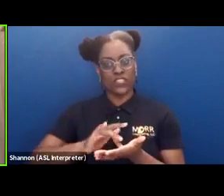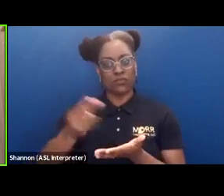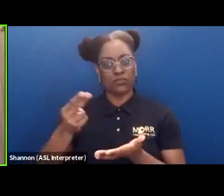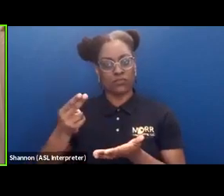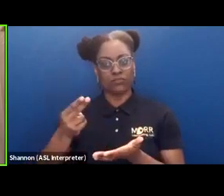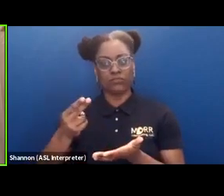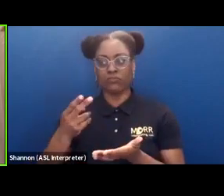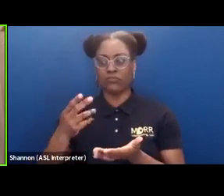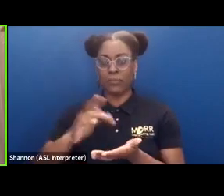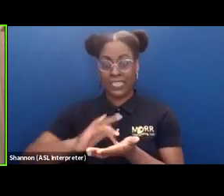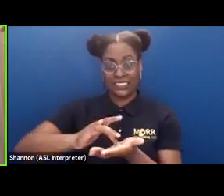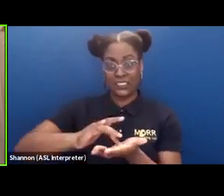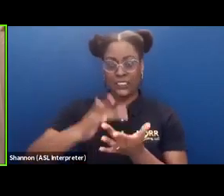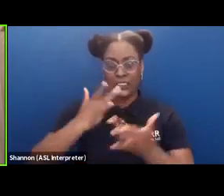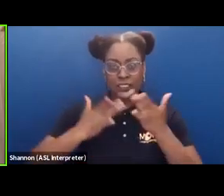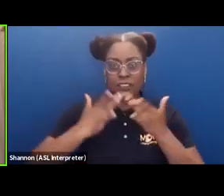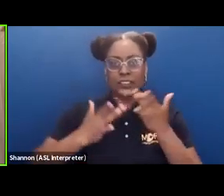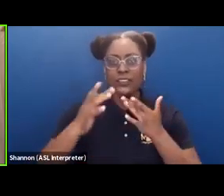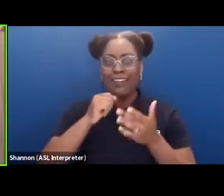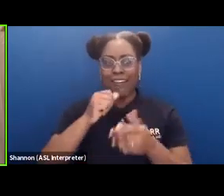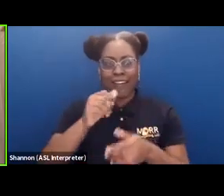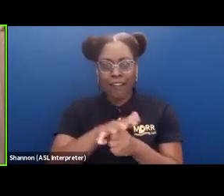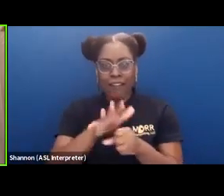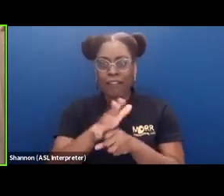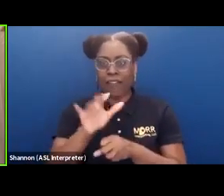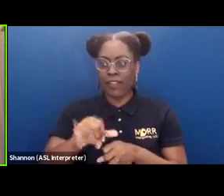is, what's more concerning